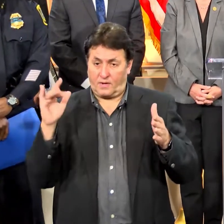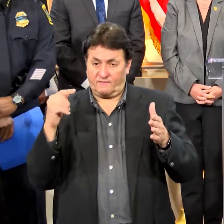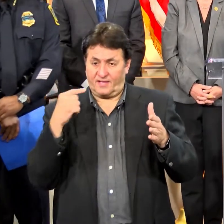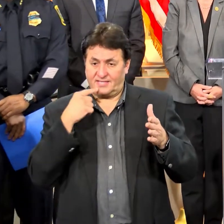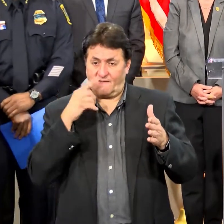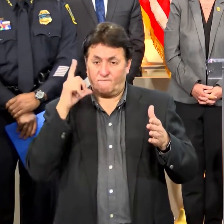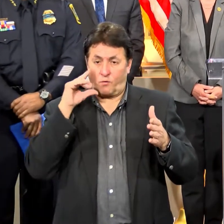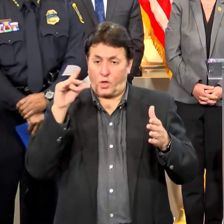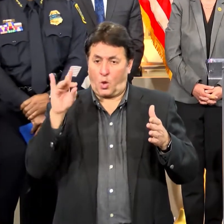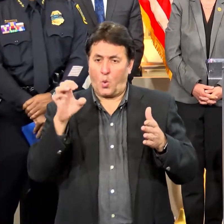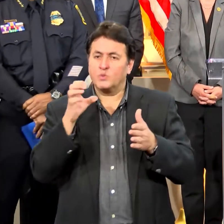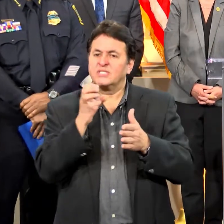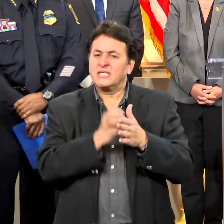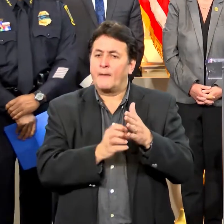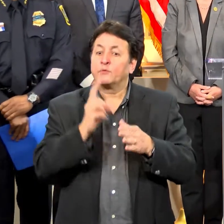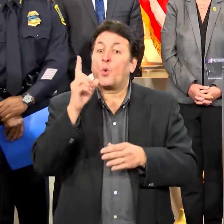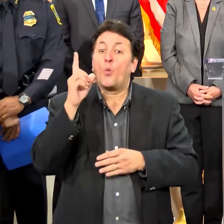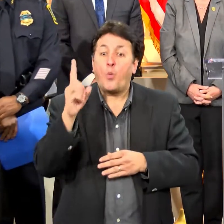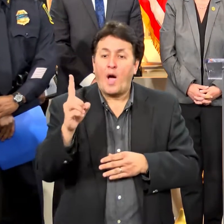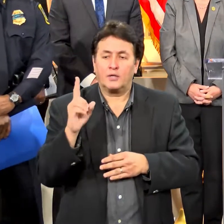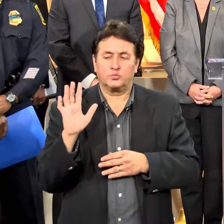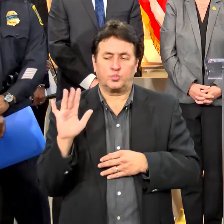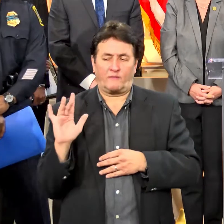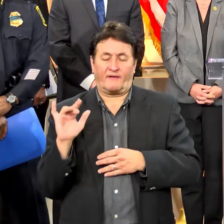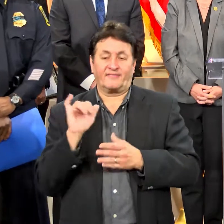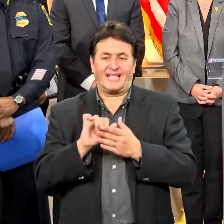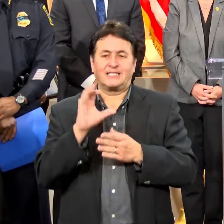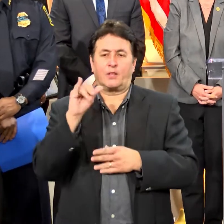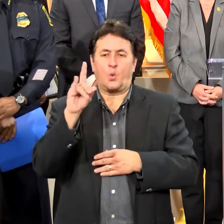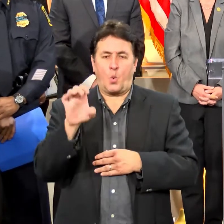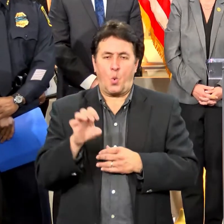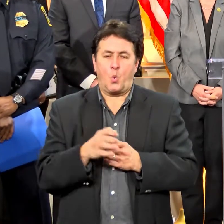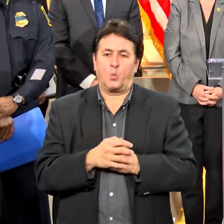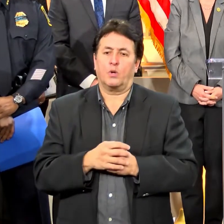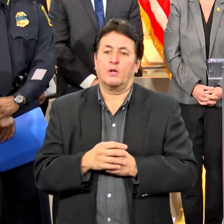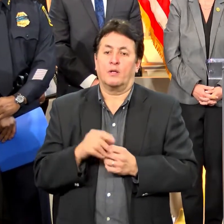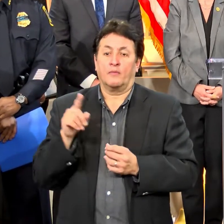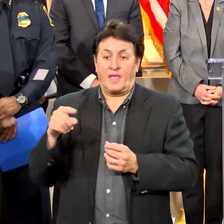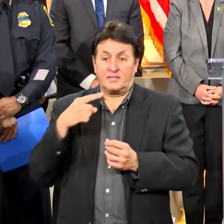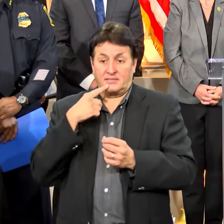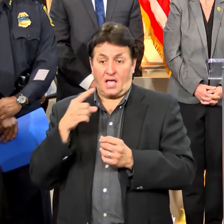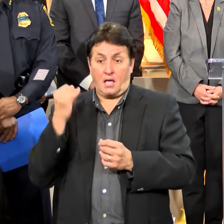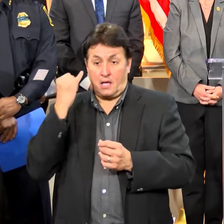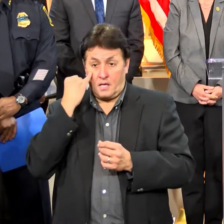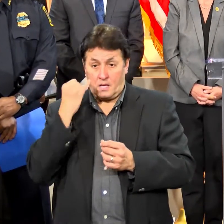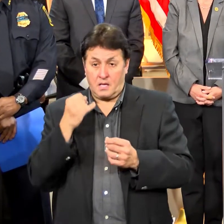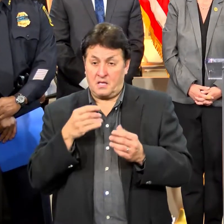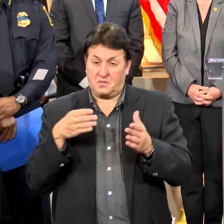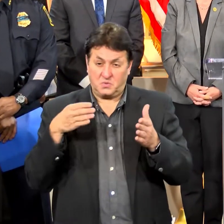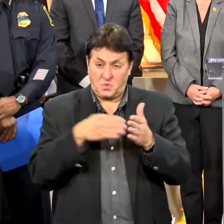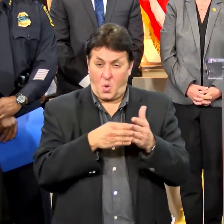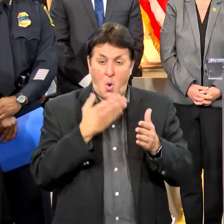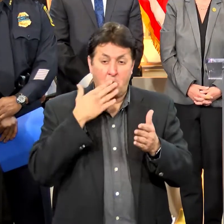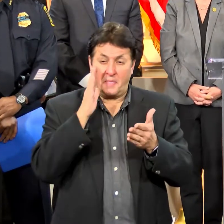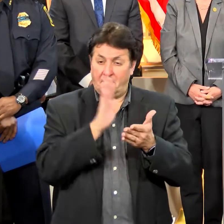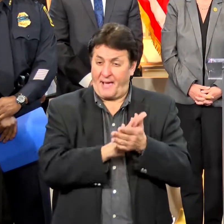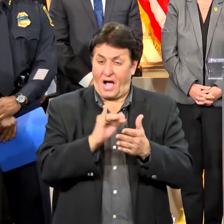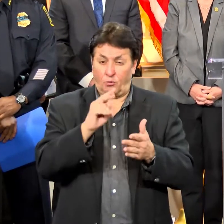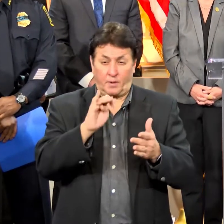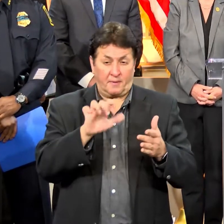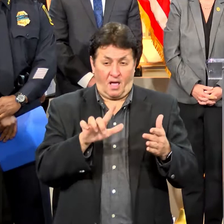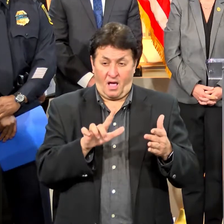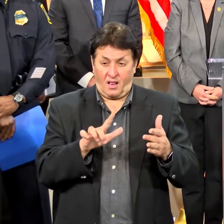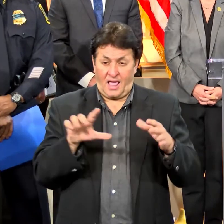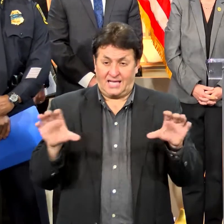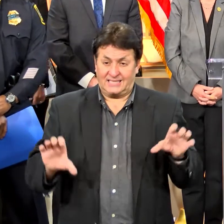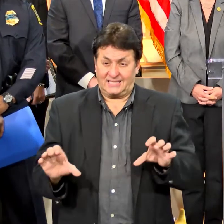Chapter 125. The city's lawsuit alleges criminal activity at MVP Food Store, including rampant